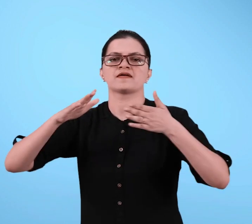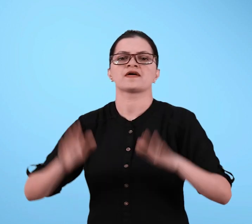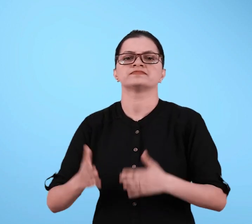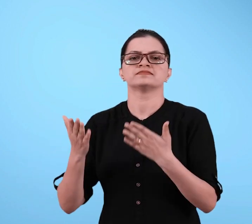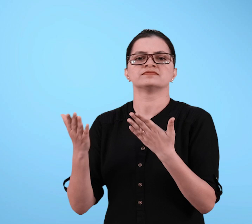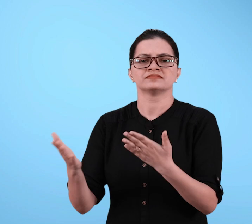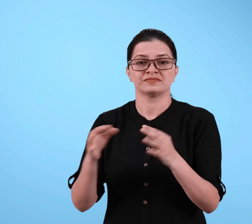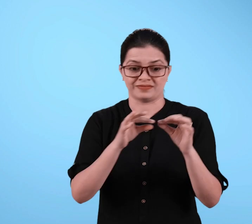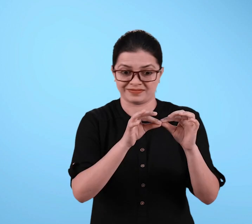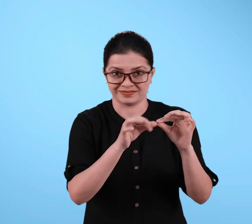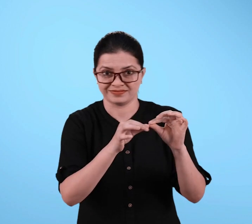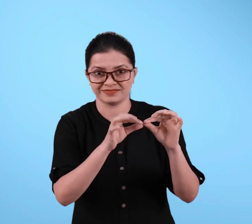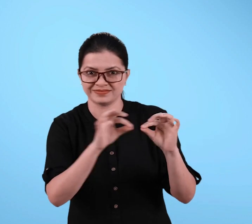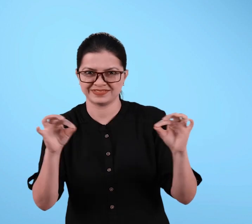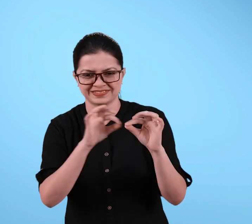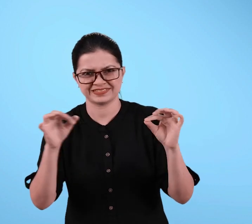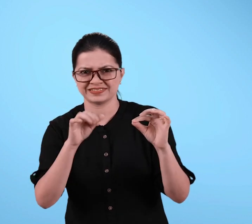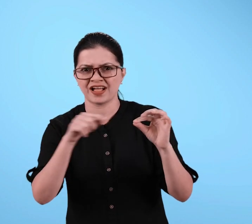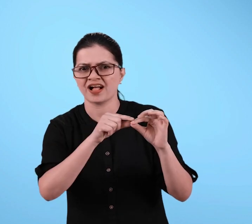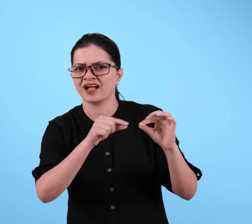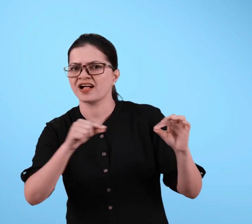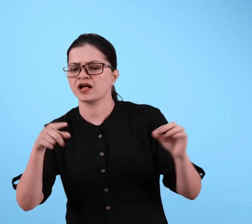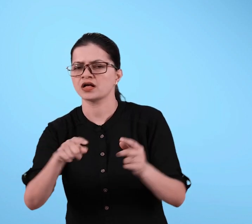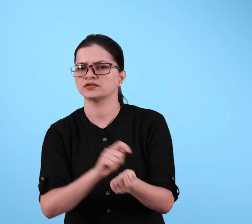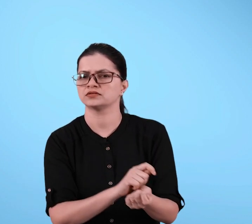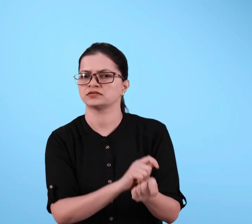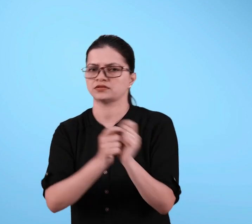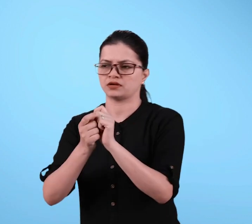Start. These were woven into fabrics.